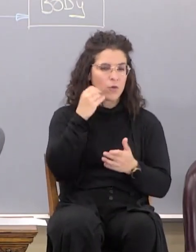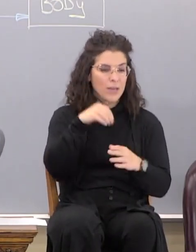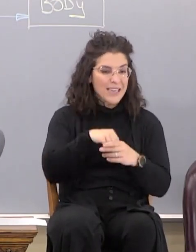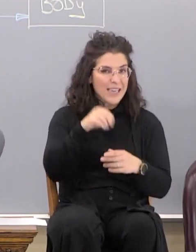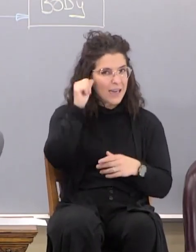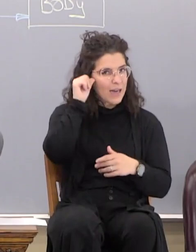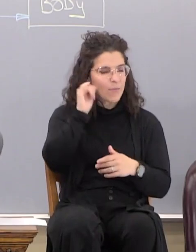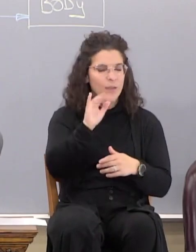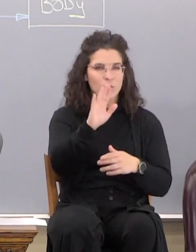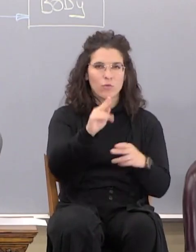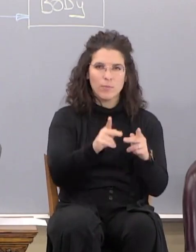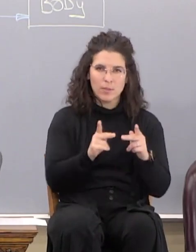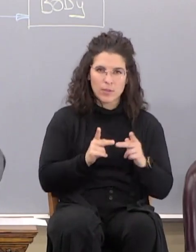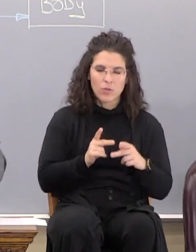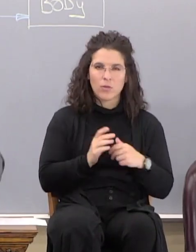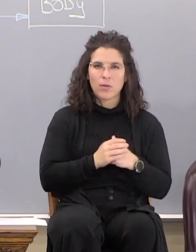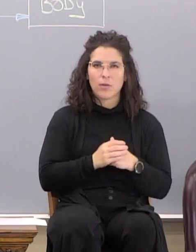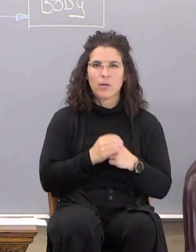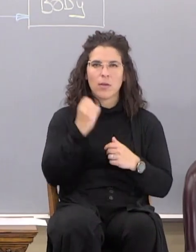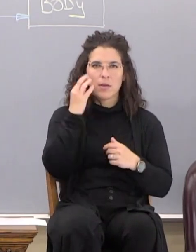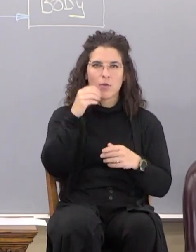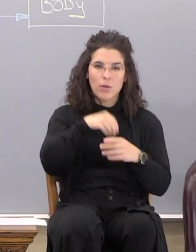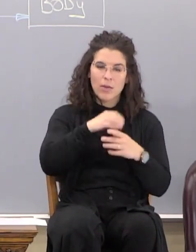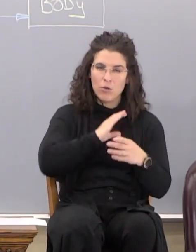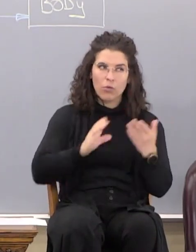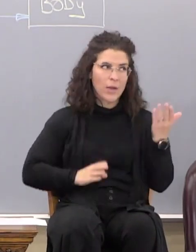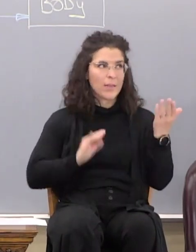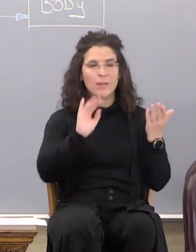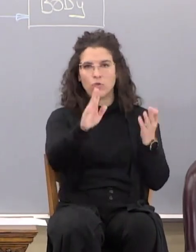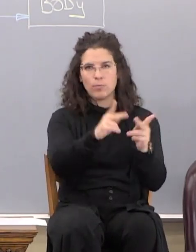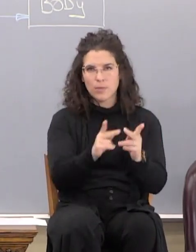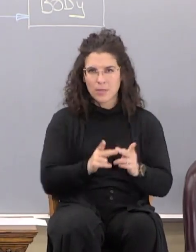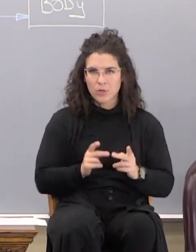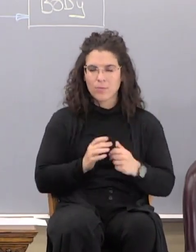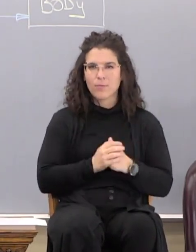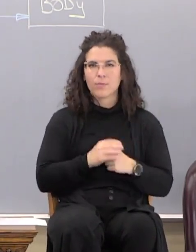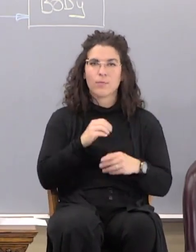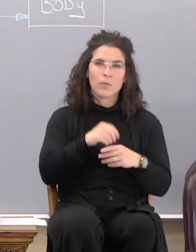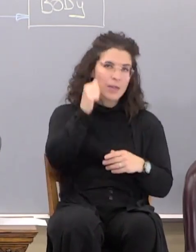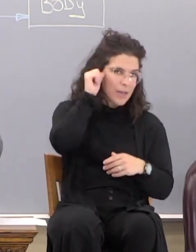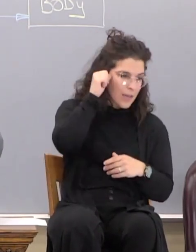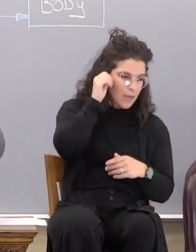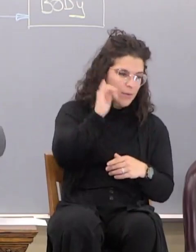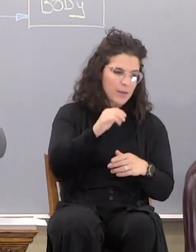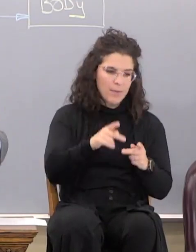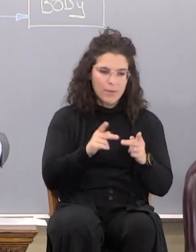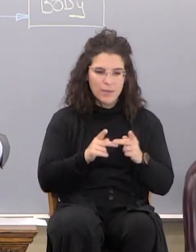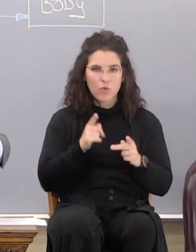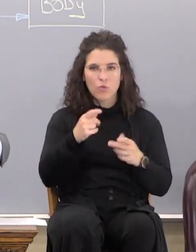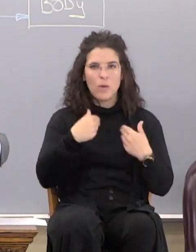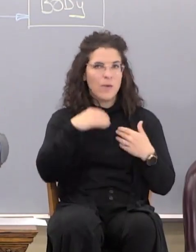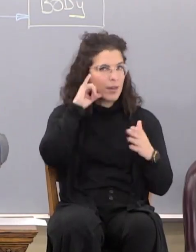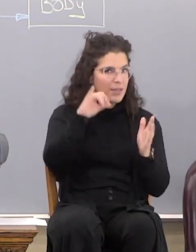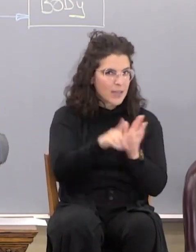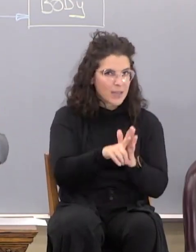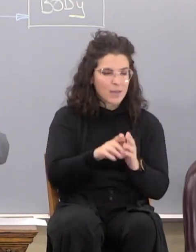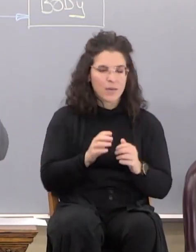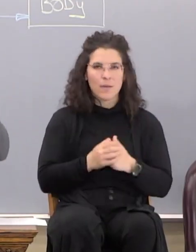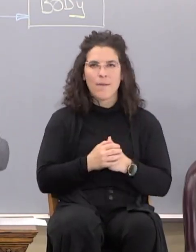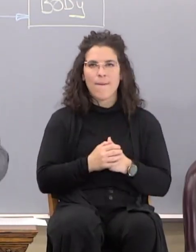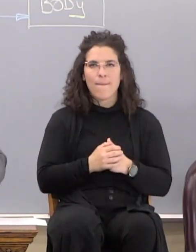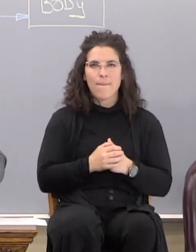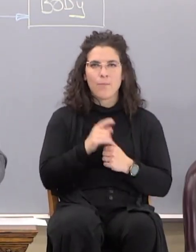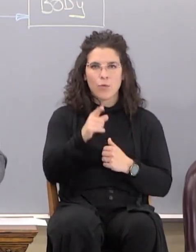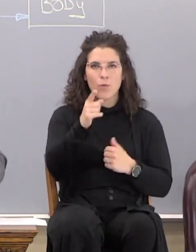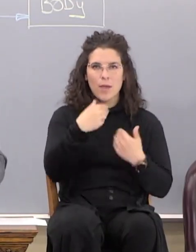that's your position. If you're in Christ, that's your position. In Adam, in that position, you have an identity. You got